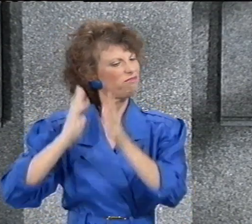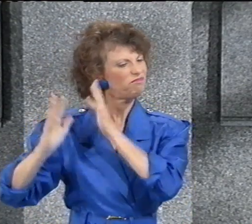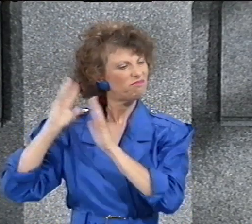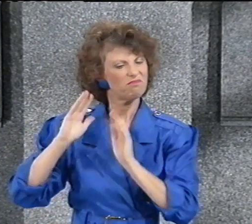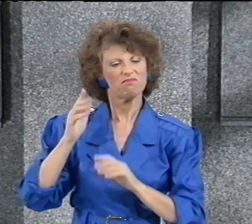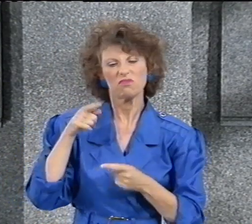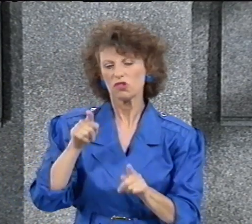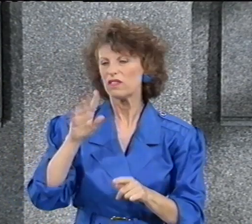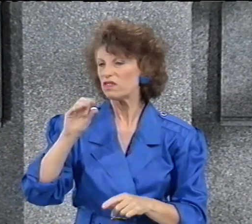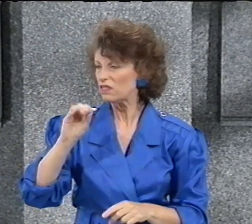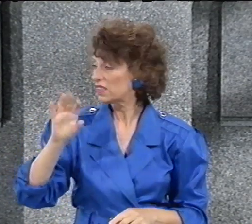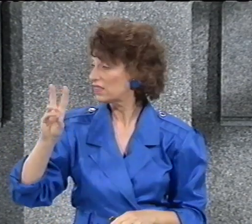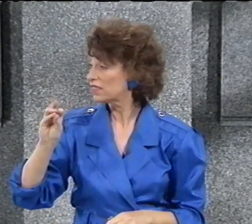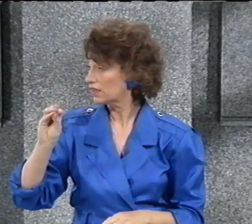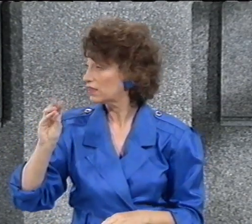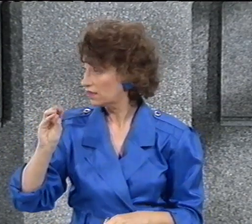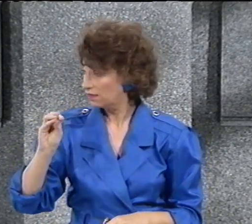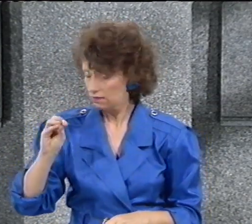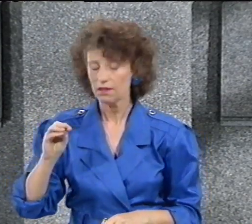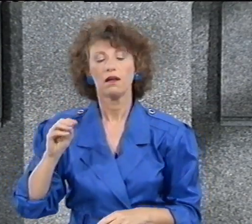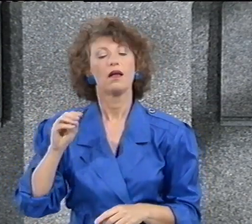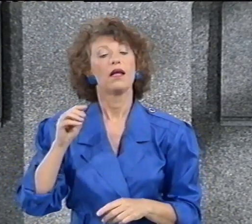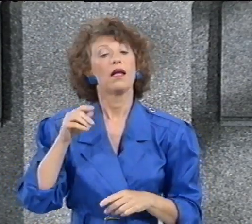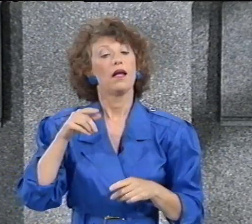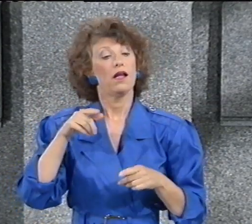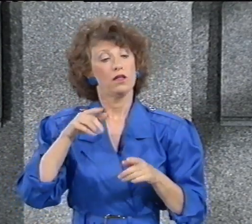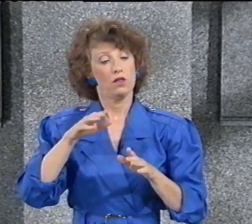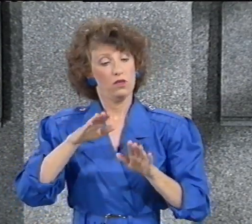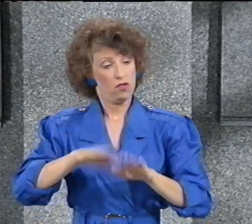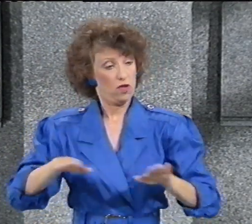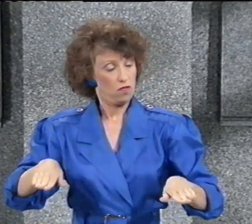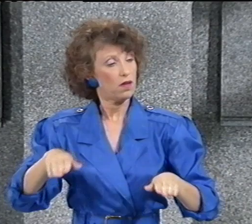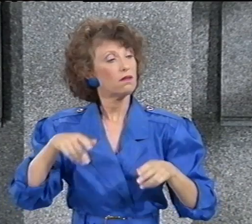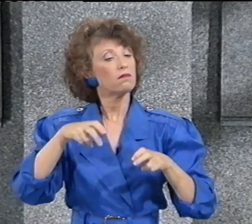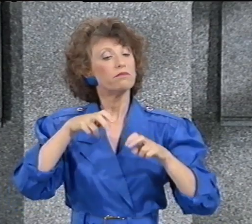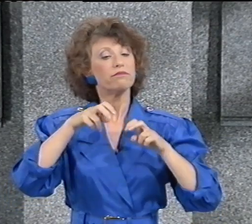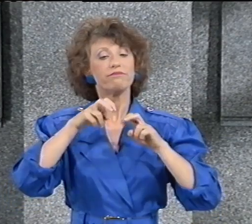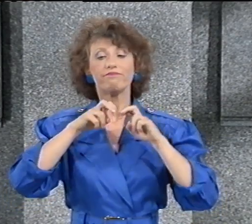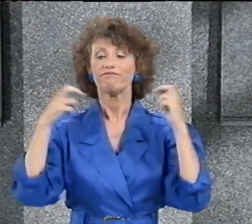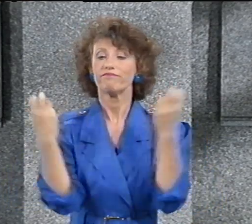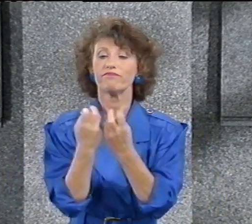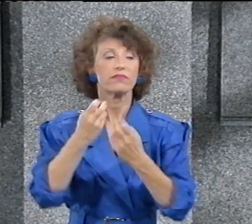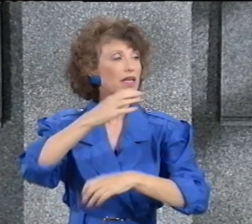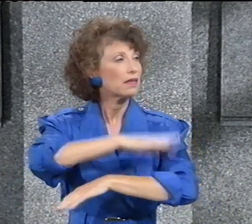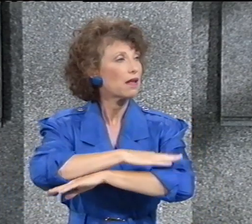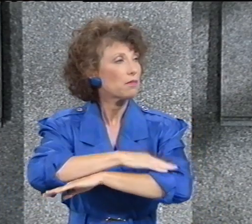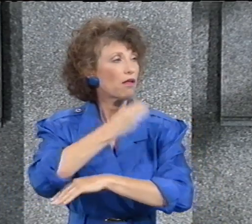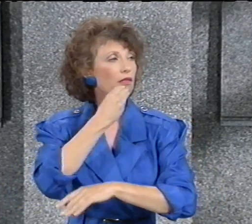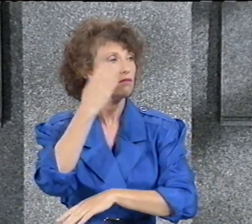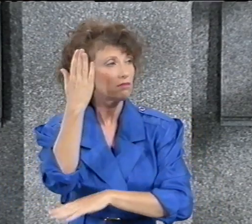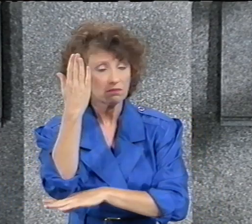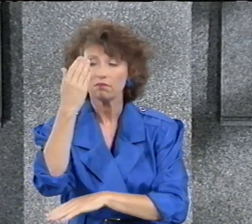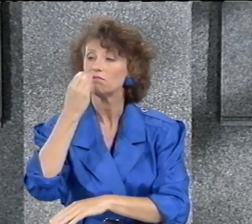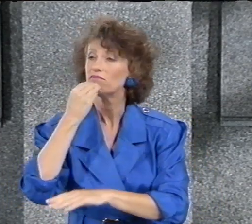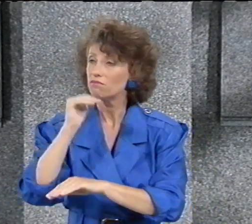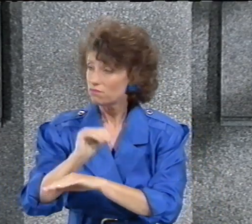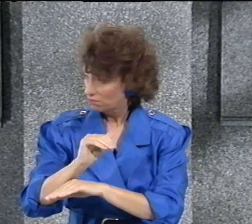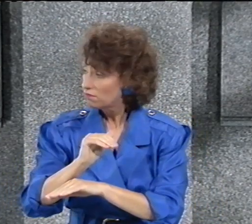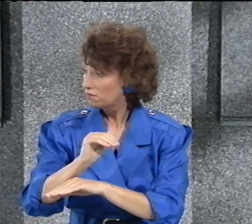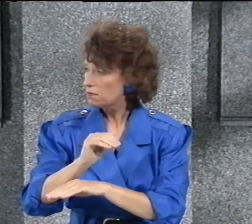time. At all meal times, breakfast, lunch, and dinner, students were required to do